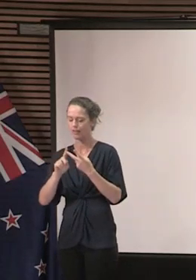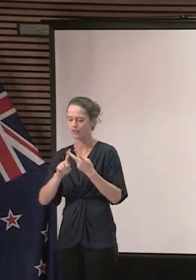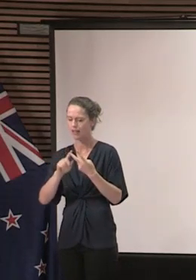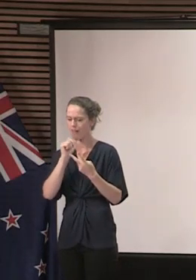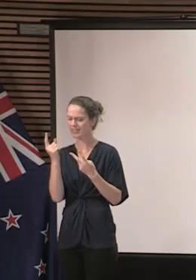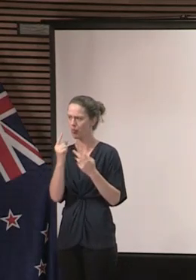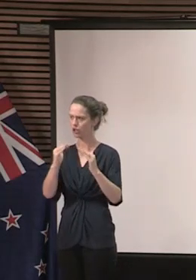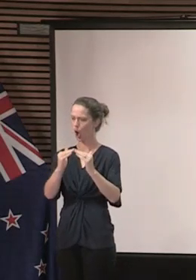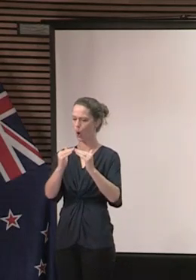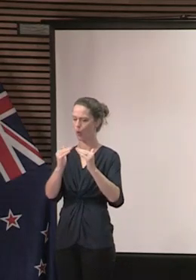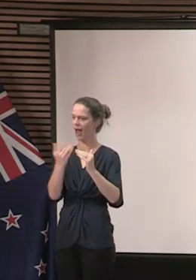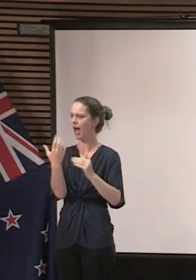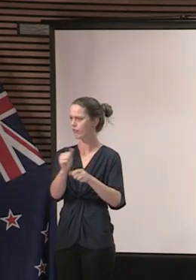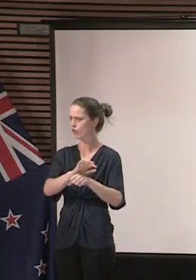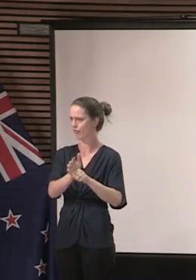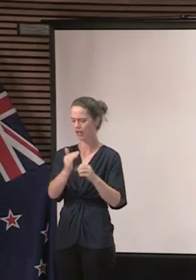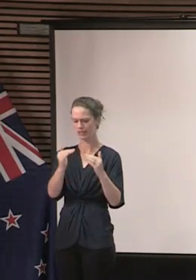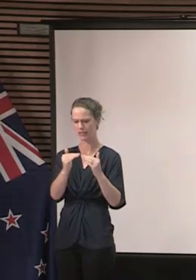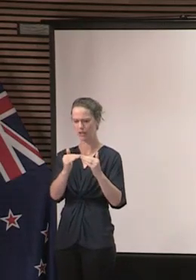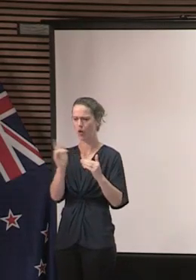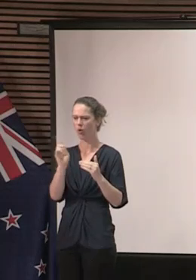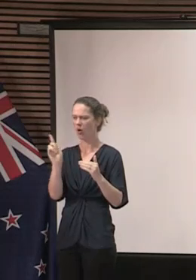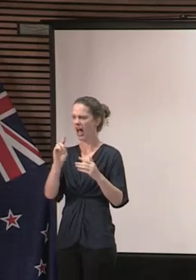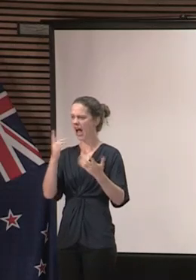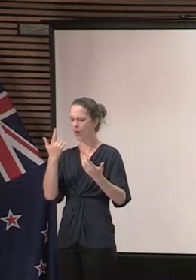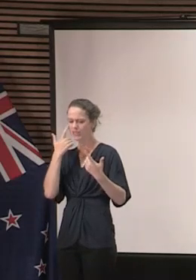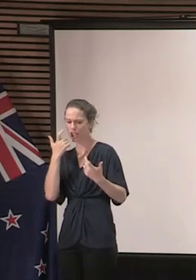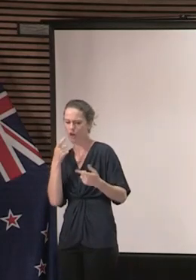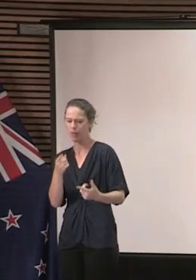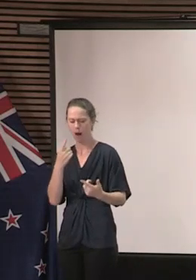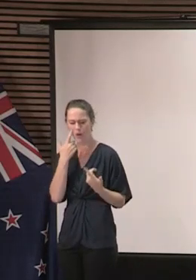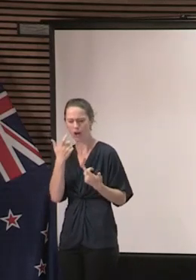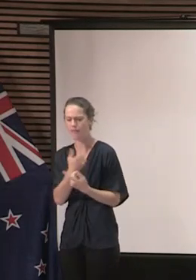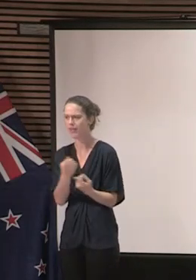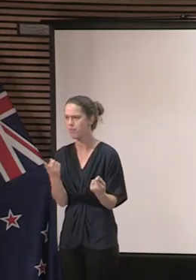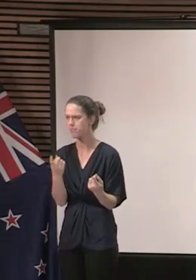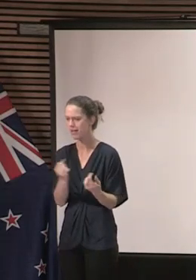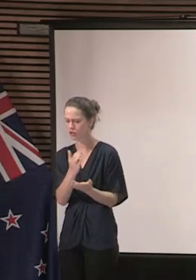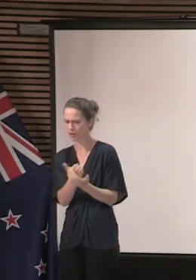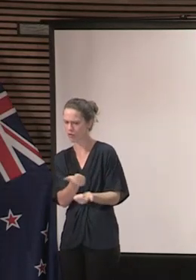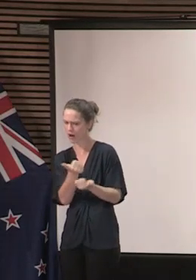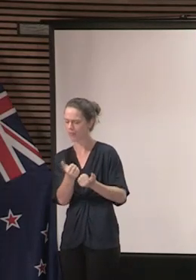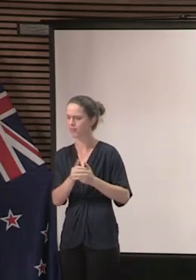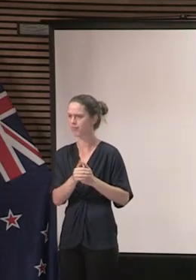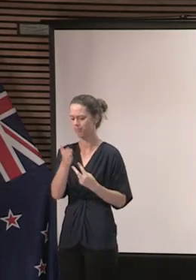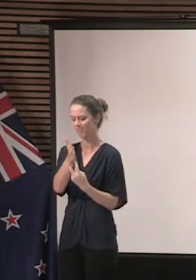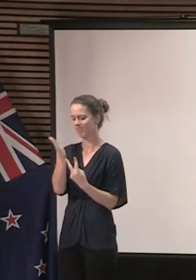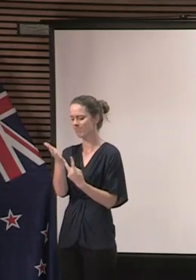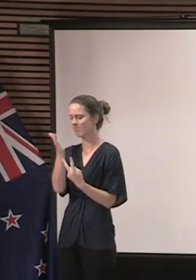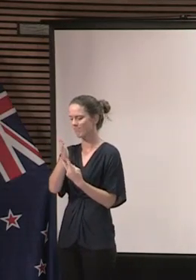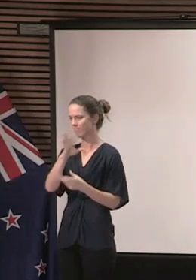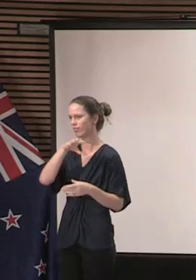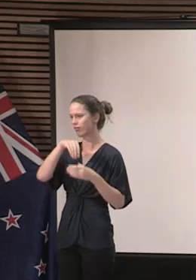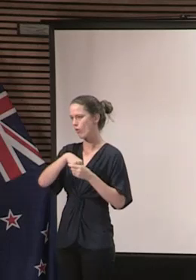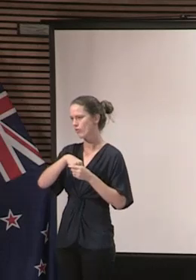are at home with COVID-19, what sort of clinical check-in there might be regularly just to check on their condition. So it's part of informing